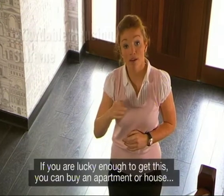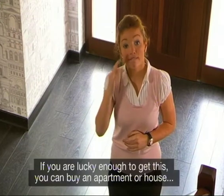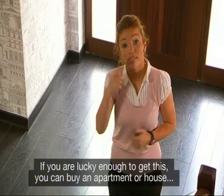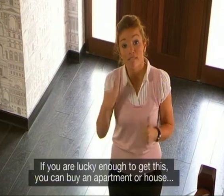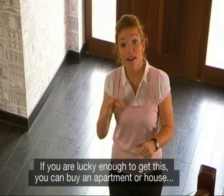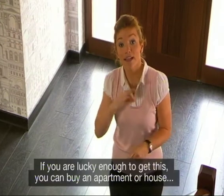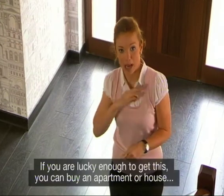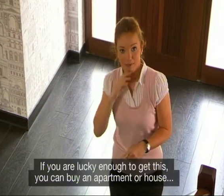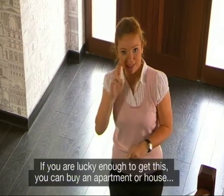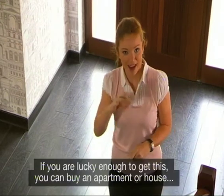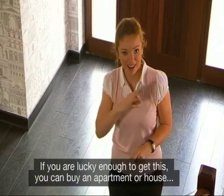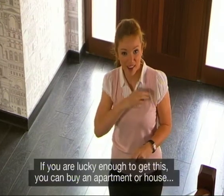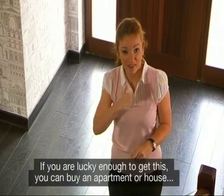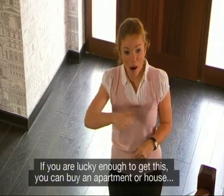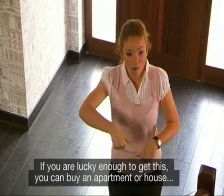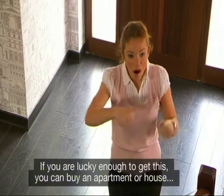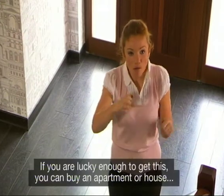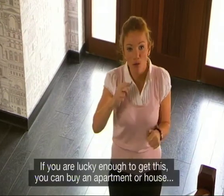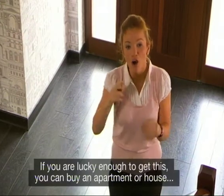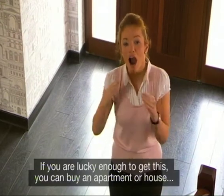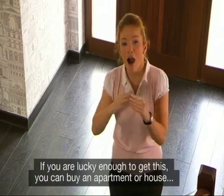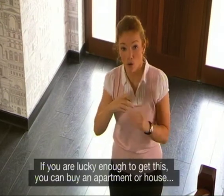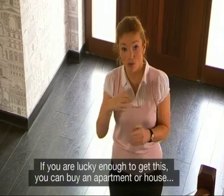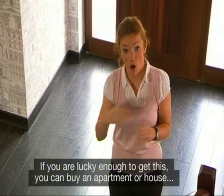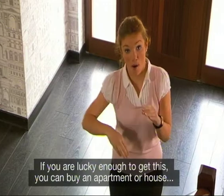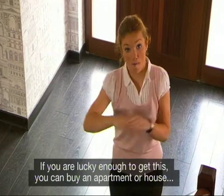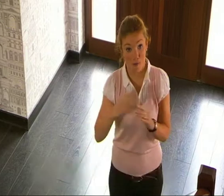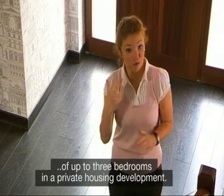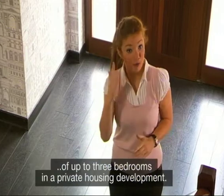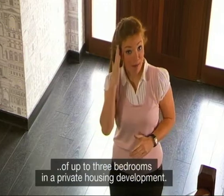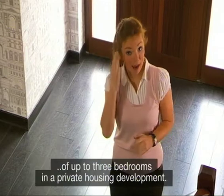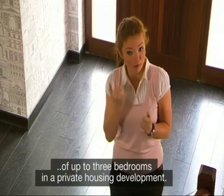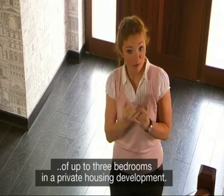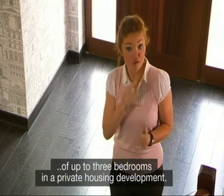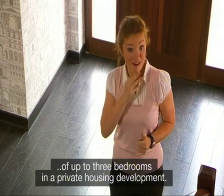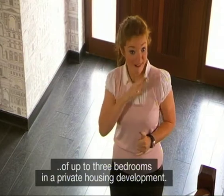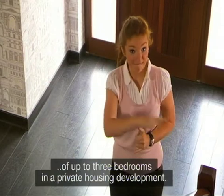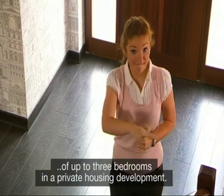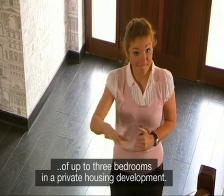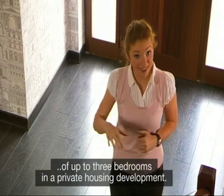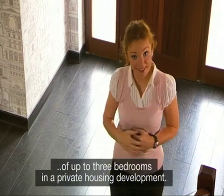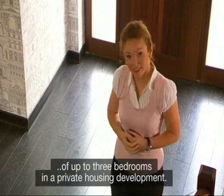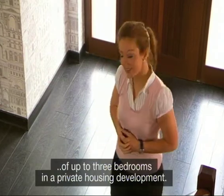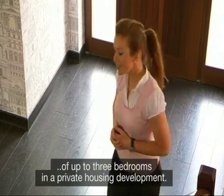If you are lucky enough to get this, you can buy an apartment or house of up to 3 bedrooms in a private housing development.